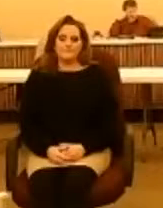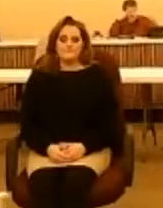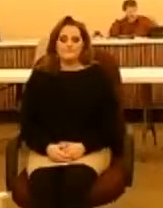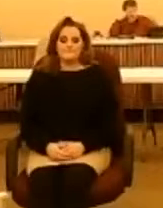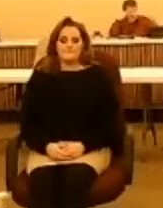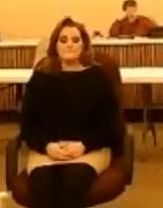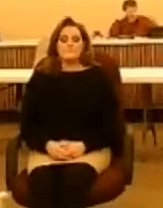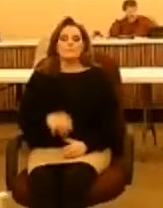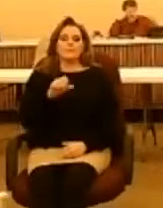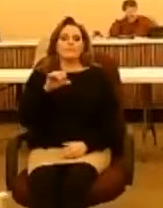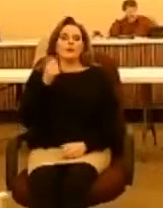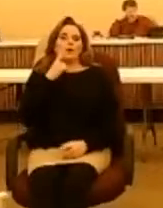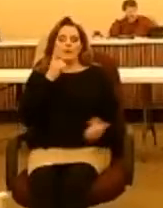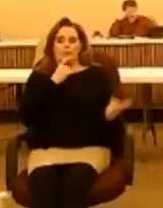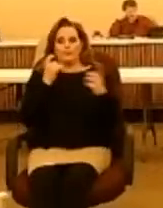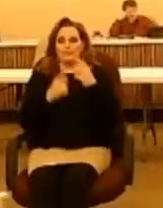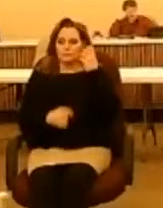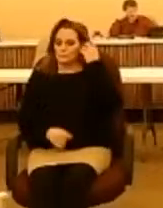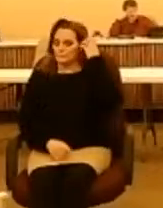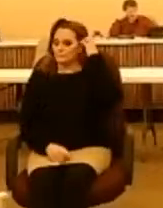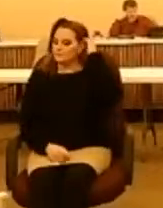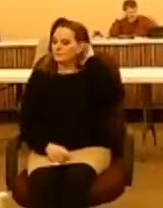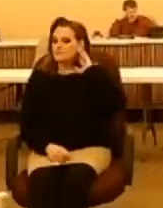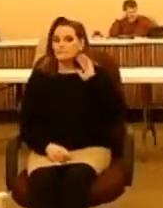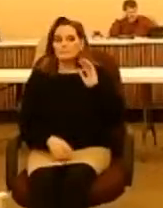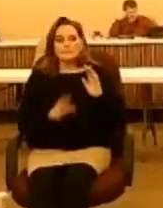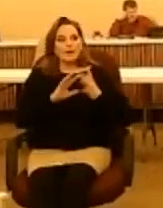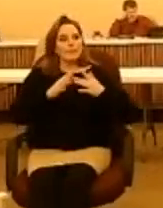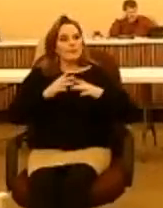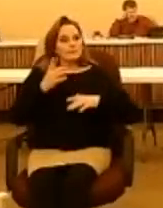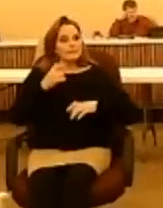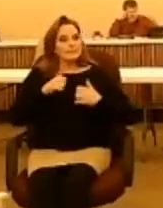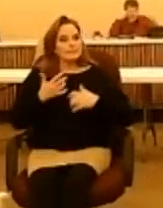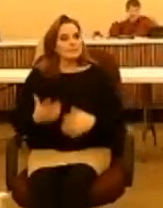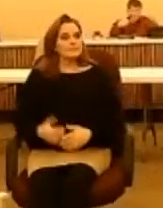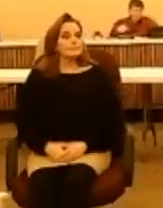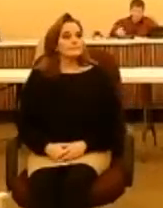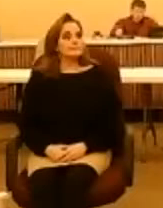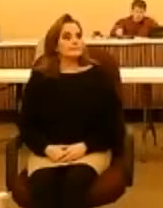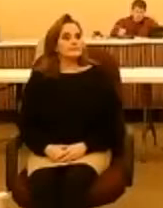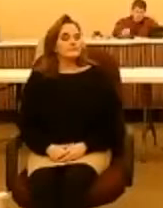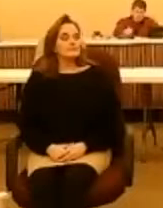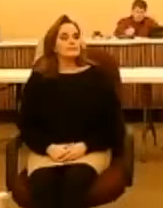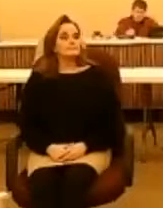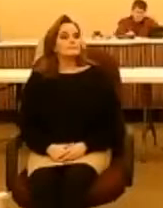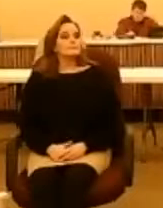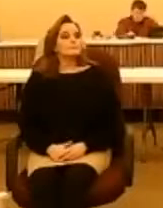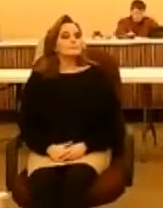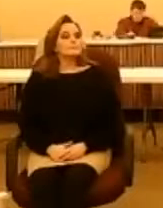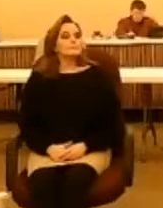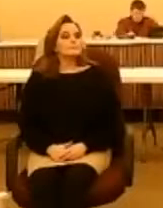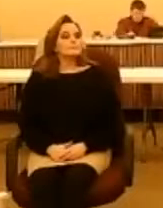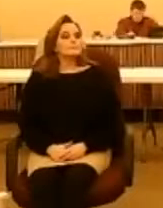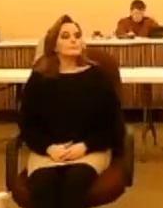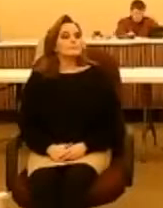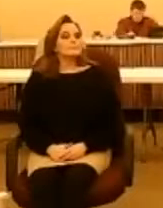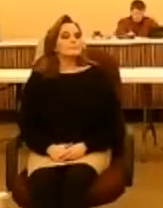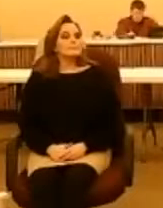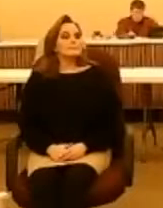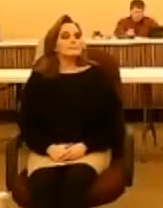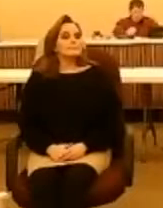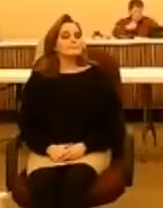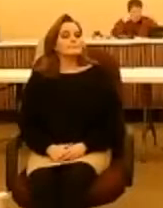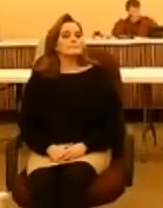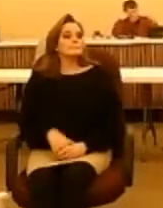Any other questions? Anything online? Hearing none, please call the roll.